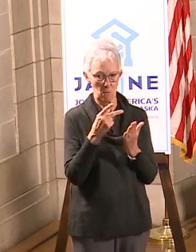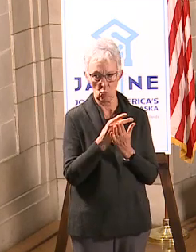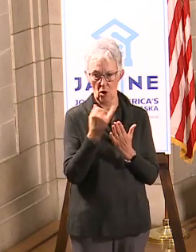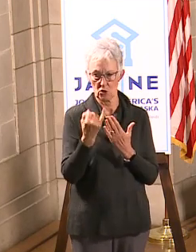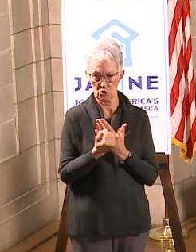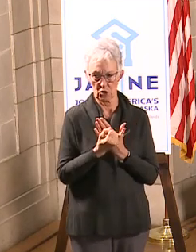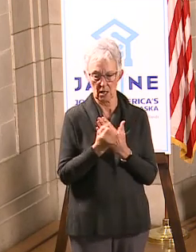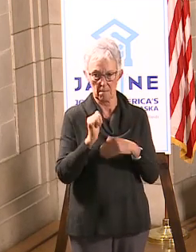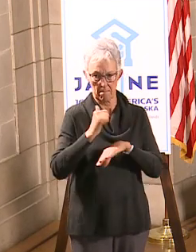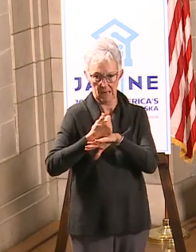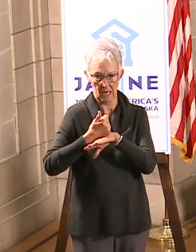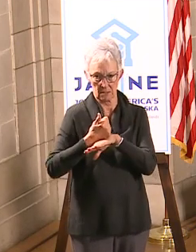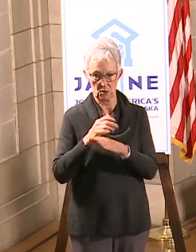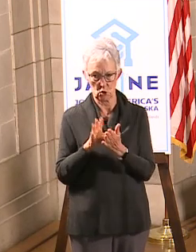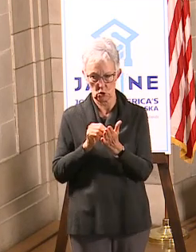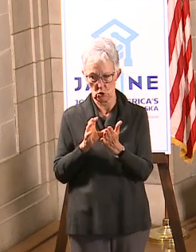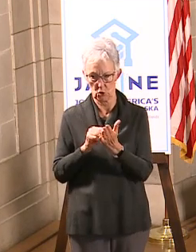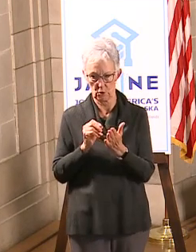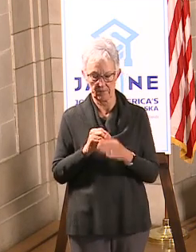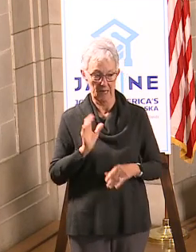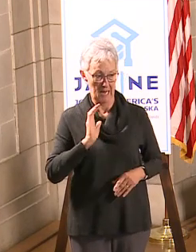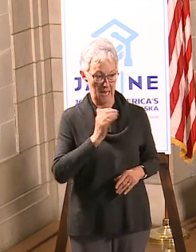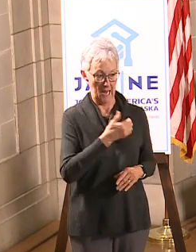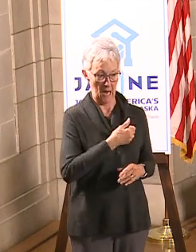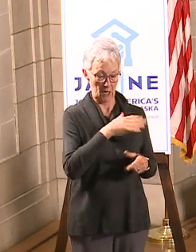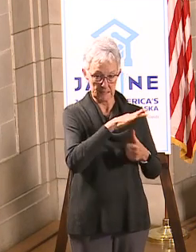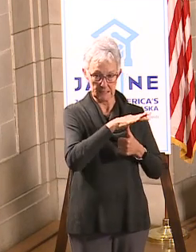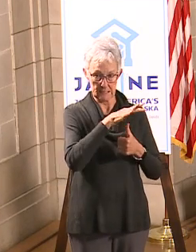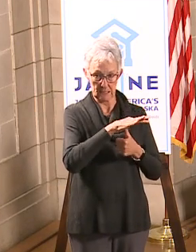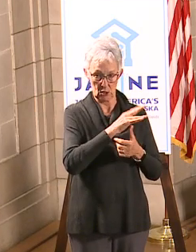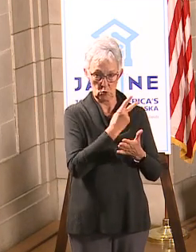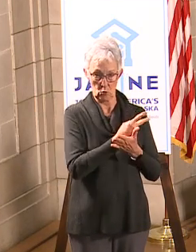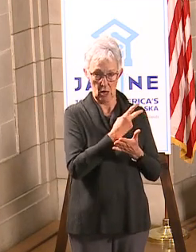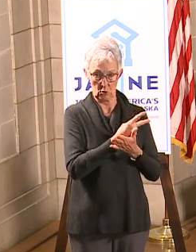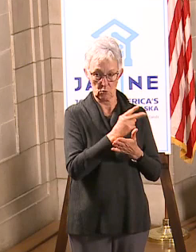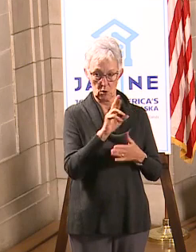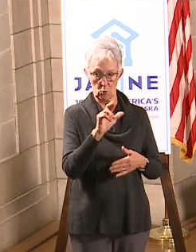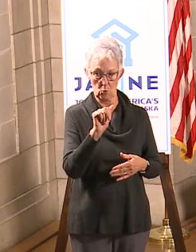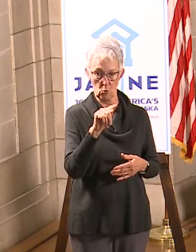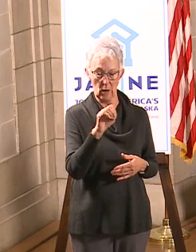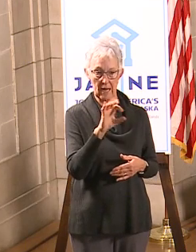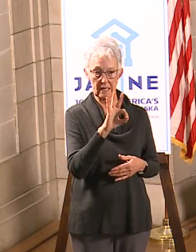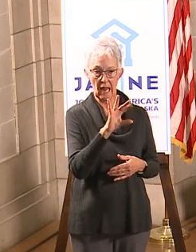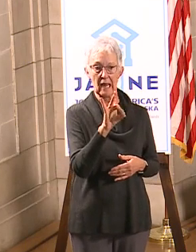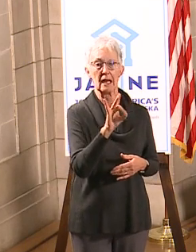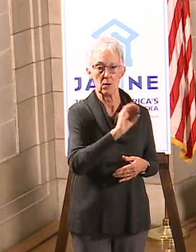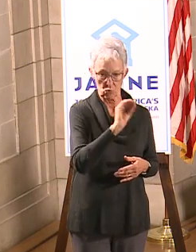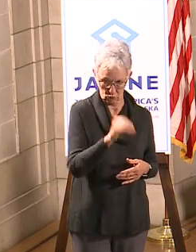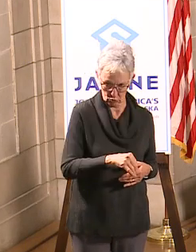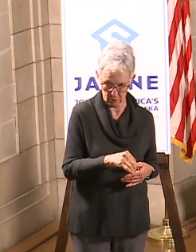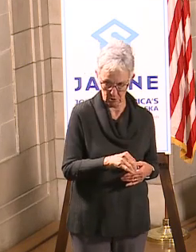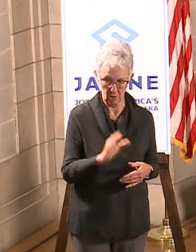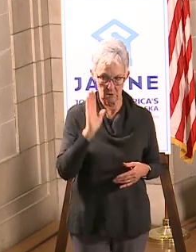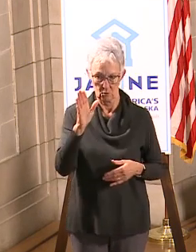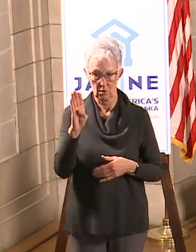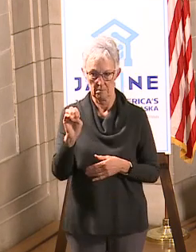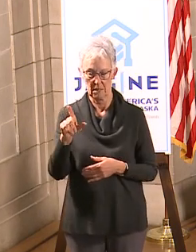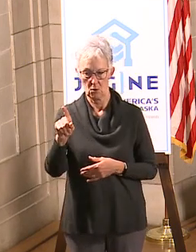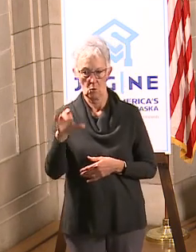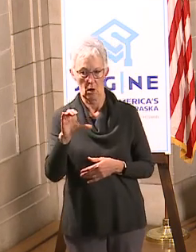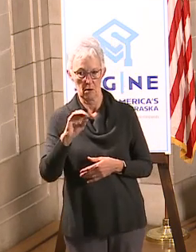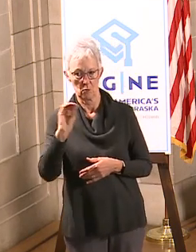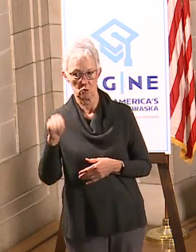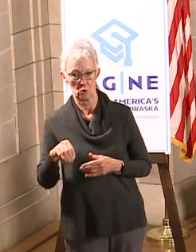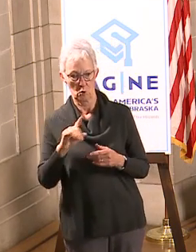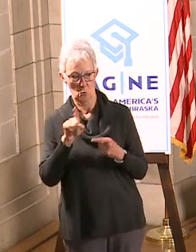PBLs. JAG Nebraska's 2020 senior graduation rate was 98% and will be 100% when that final